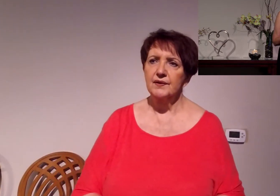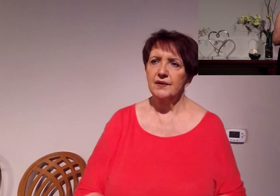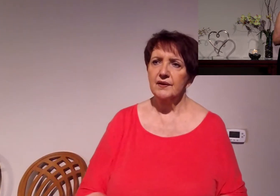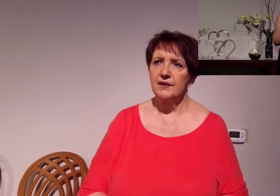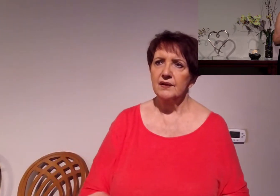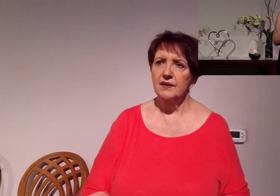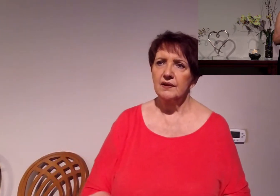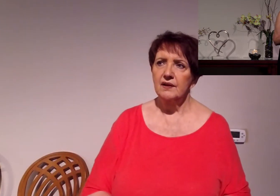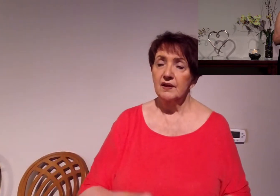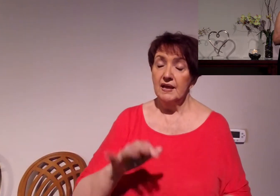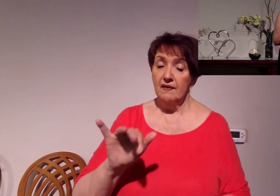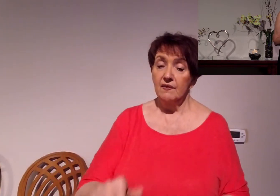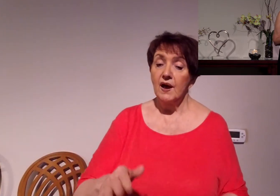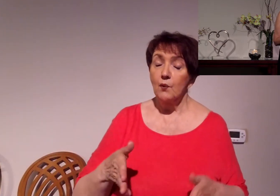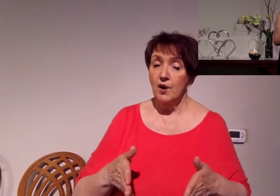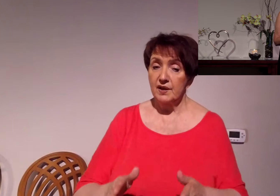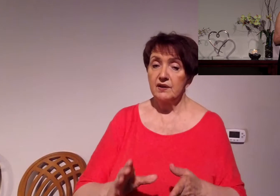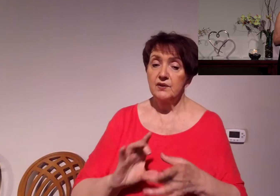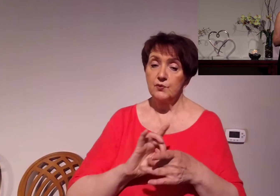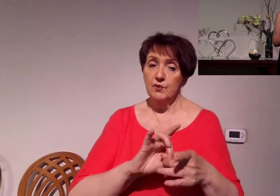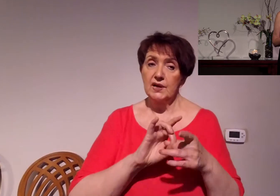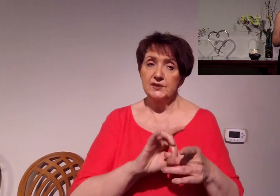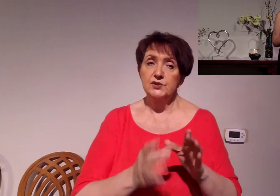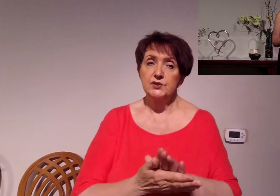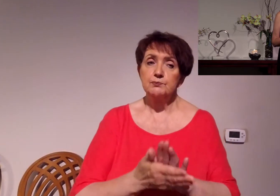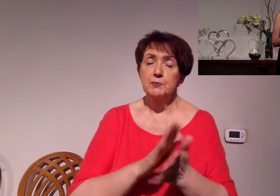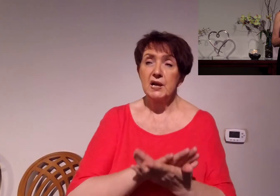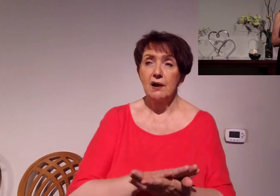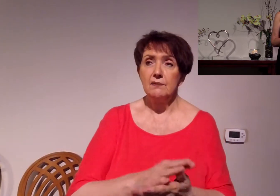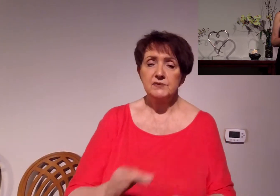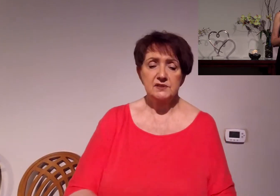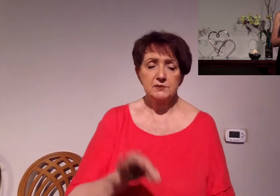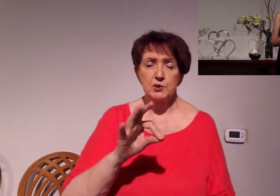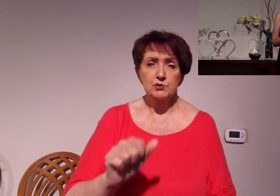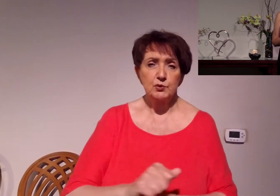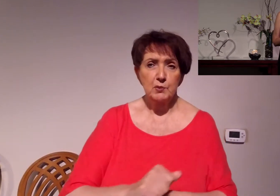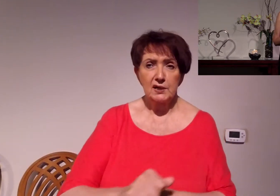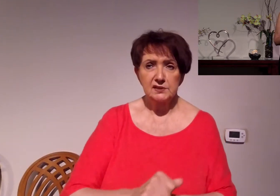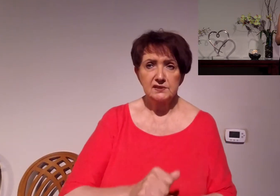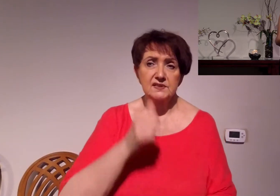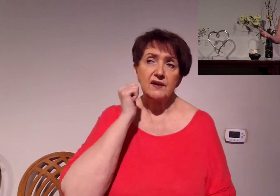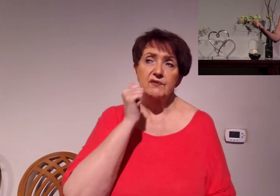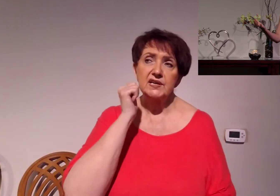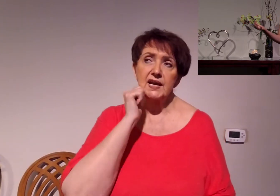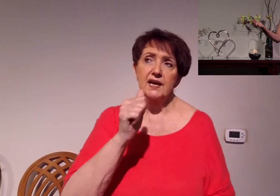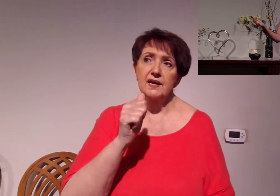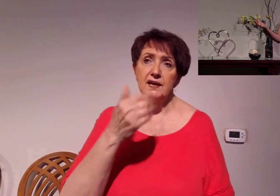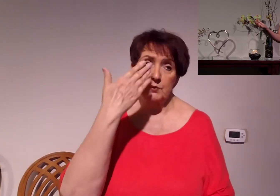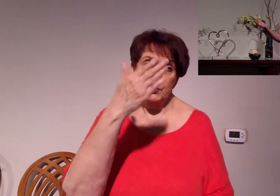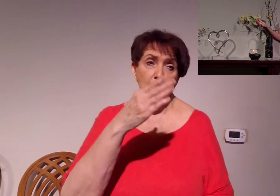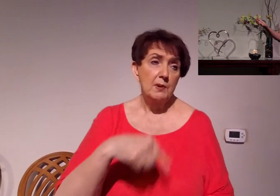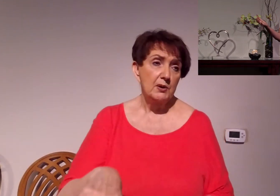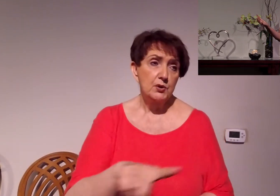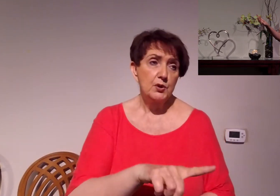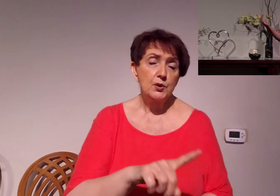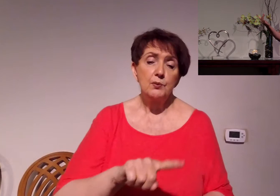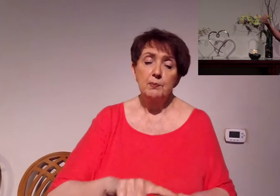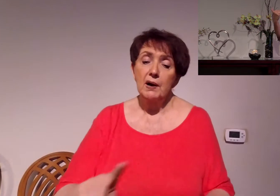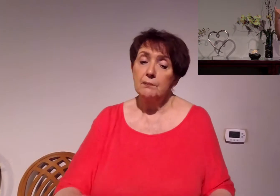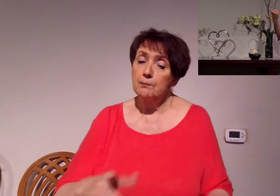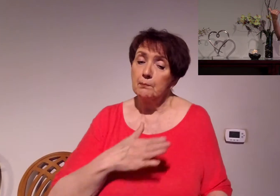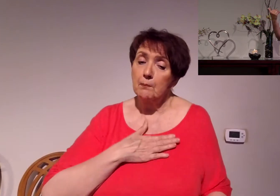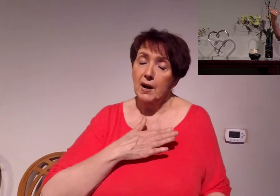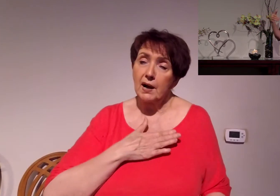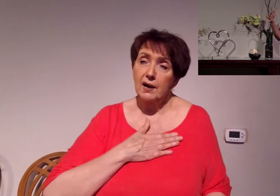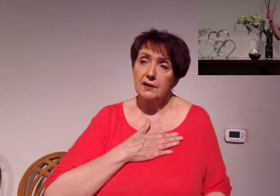And so this way, our relationships become spiritual practice each and every day. And I don't know about you, but mine,